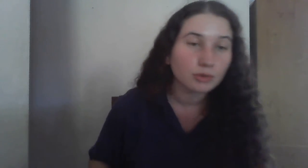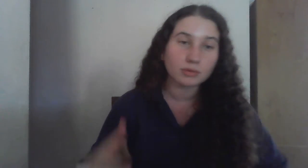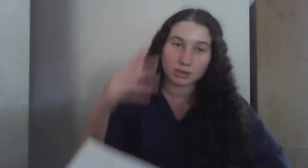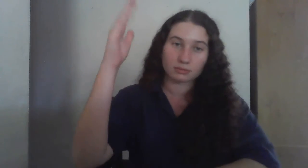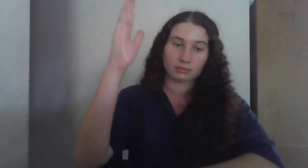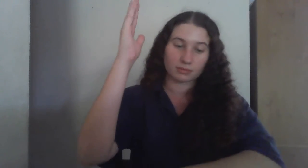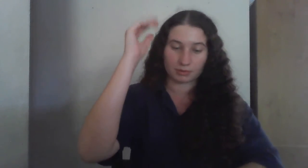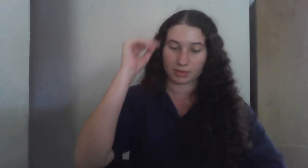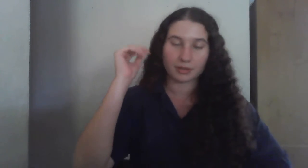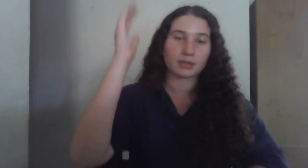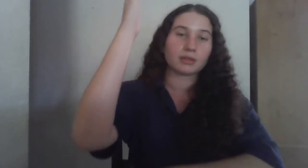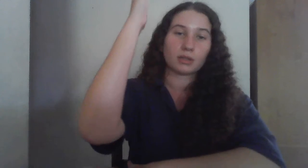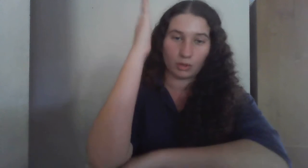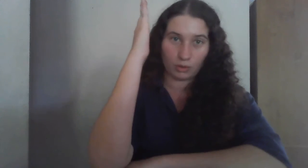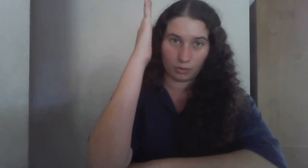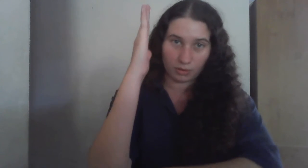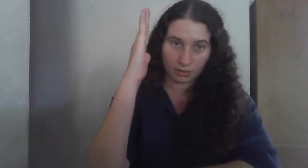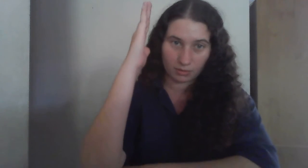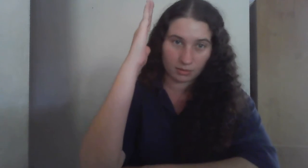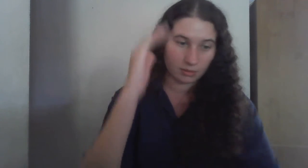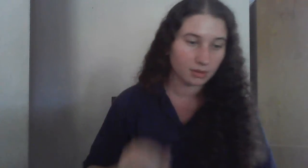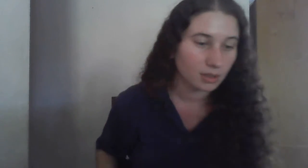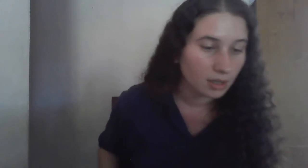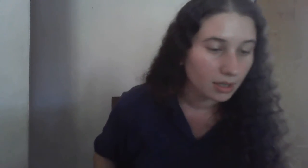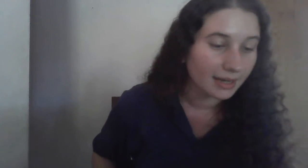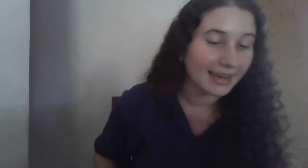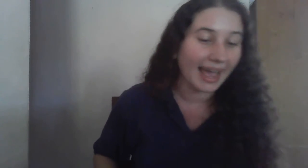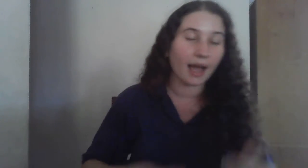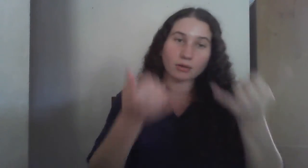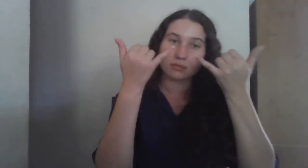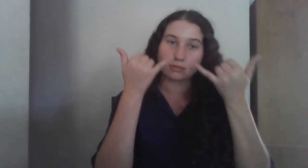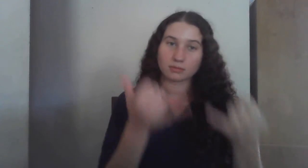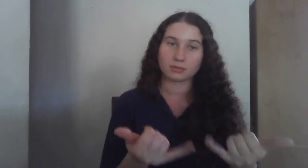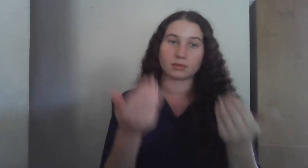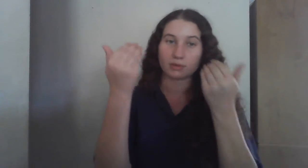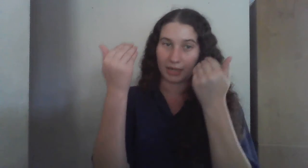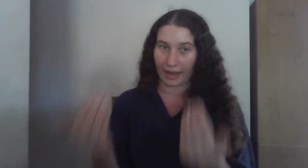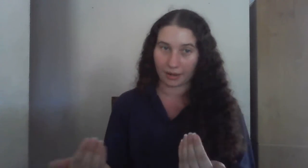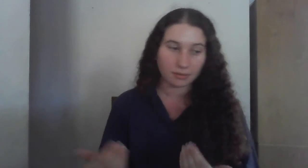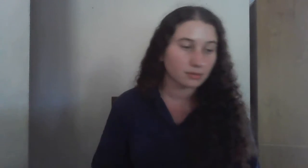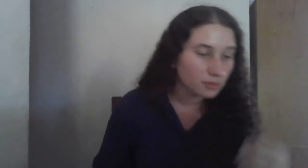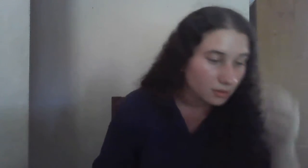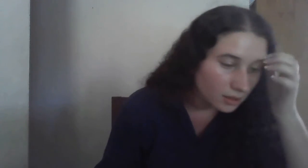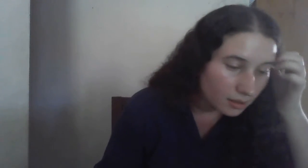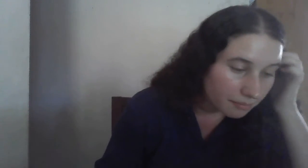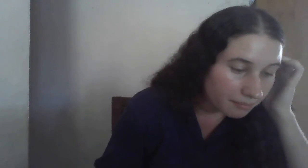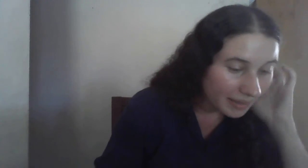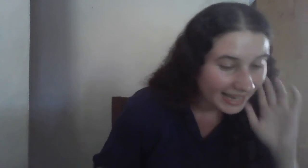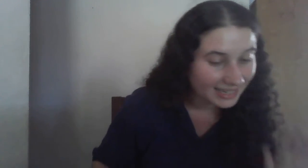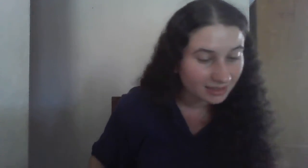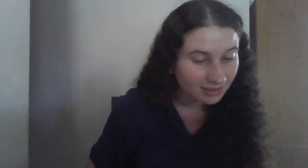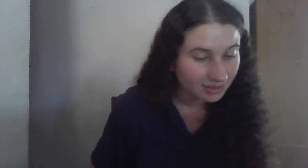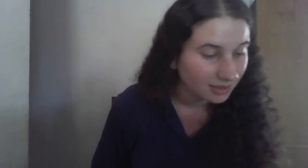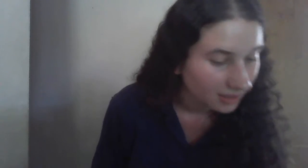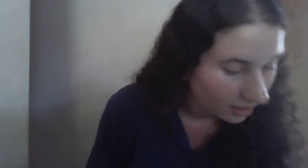Noon. Oh, sorry. Noon. Now or now. Pants. Oh,